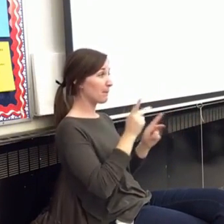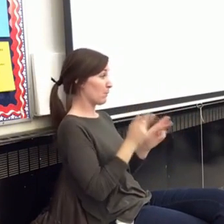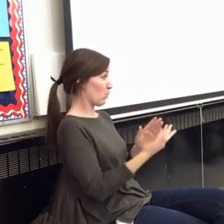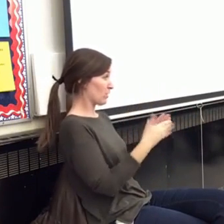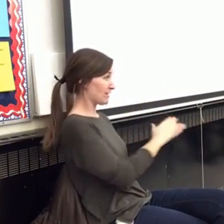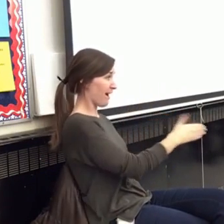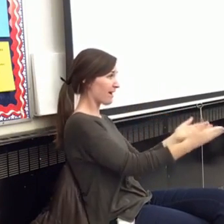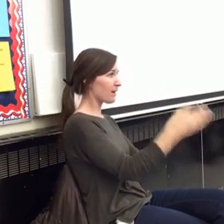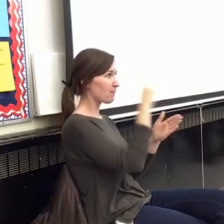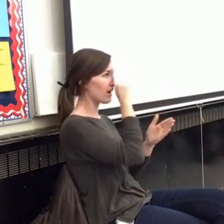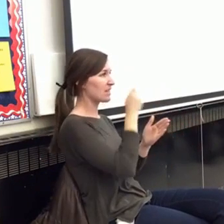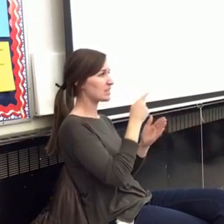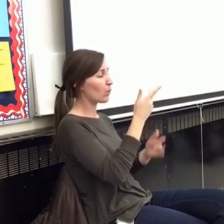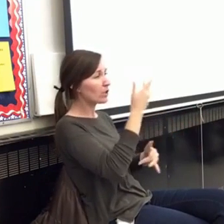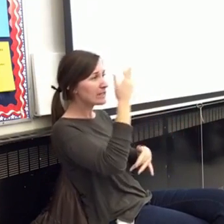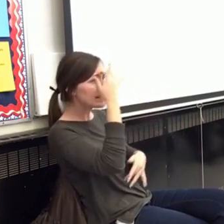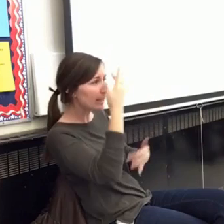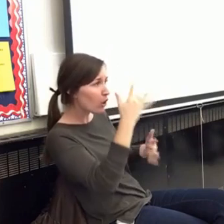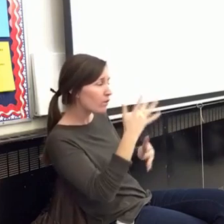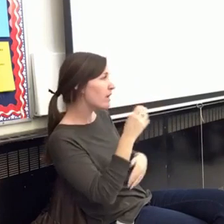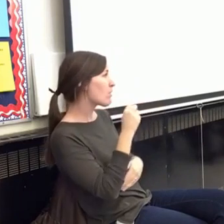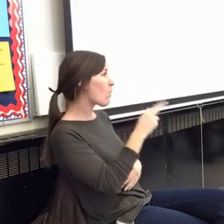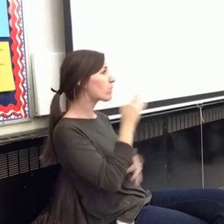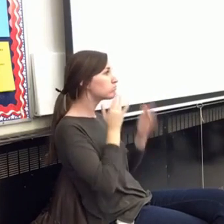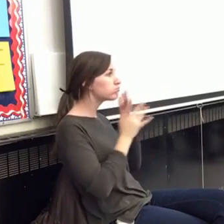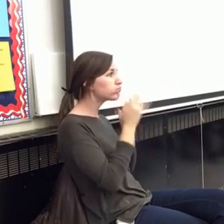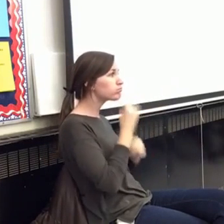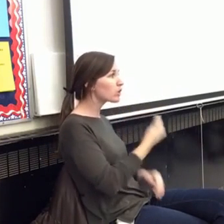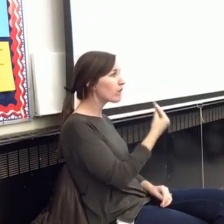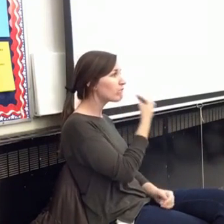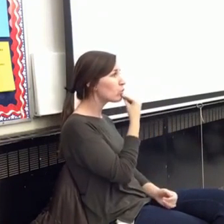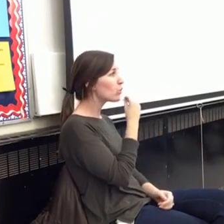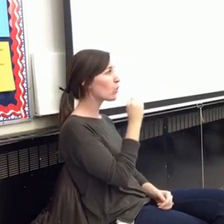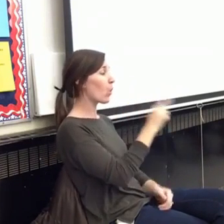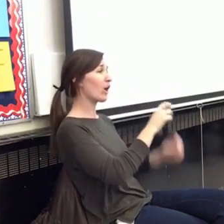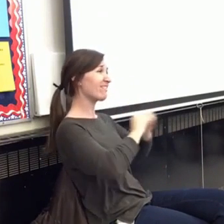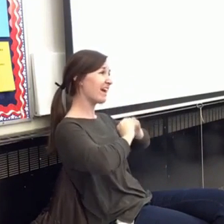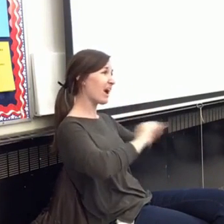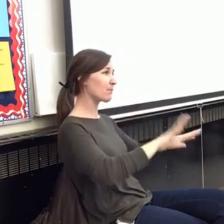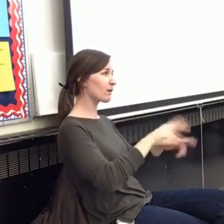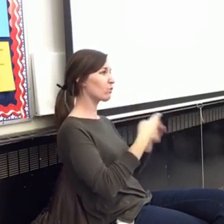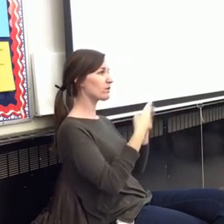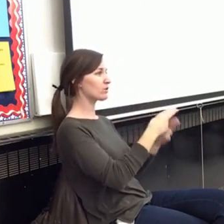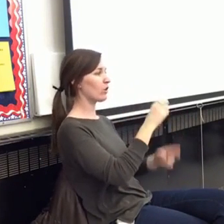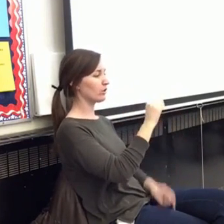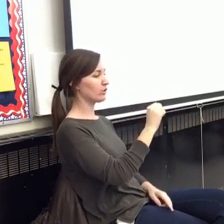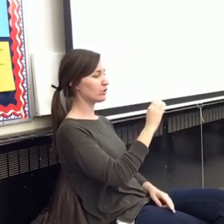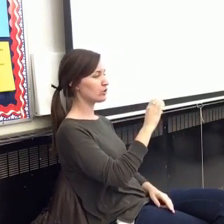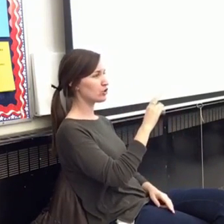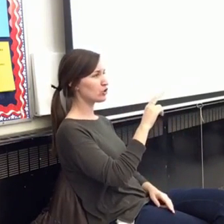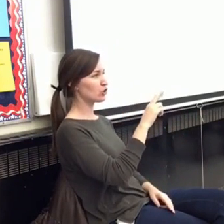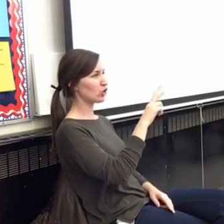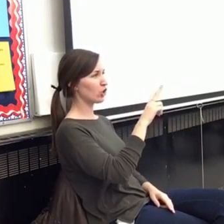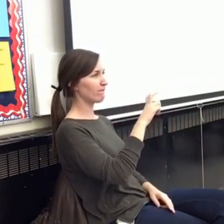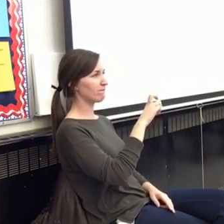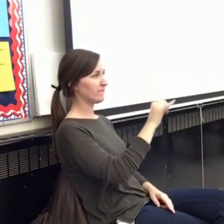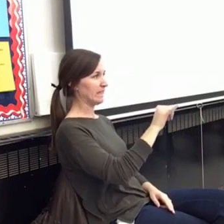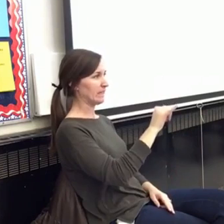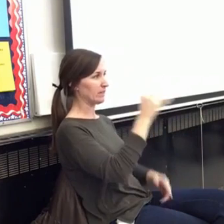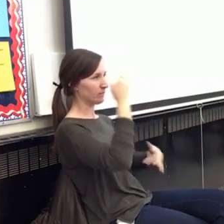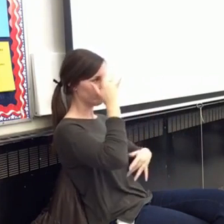and starving. And another problem is you had the outbreak of what is called scurvy. Now, scurvy